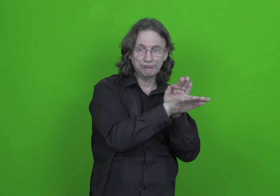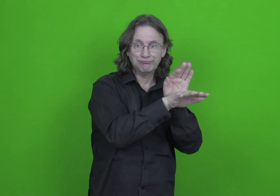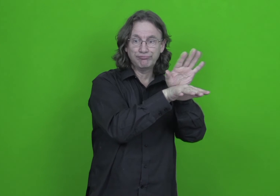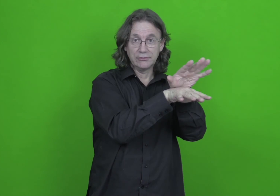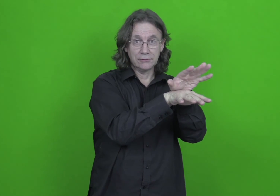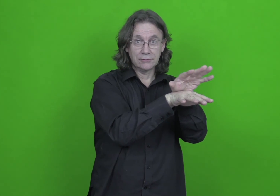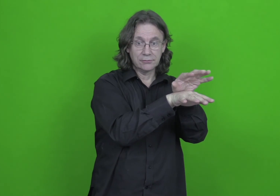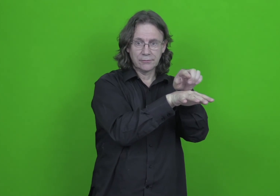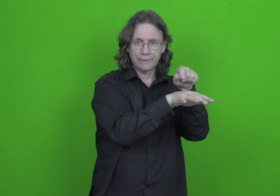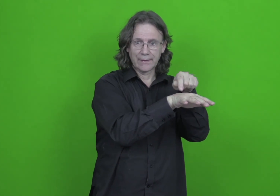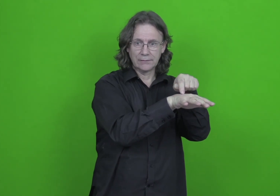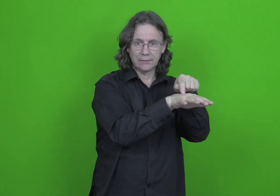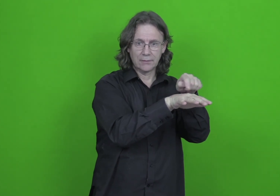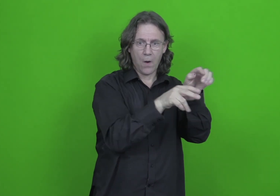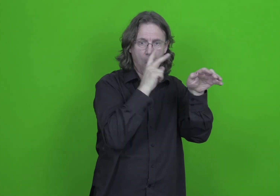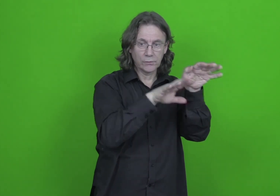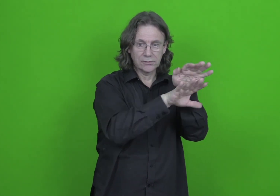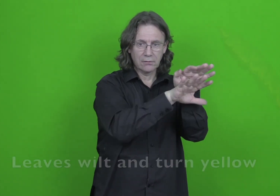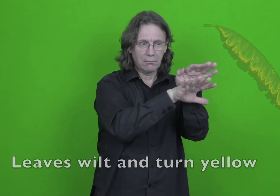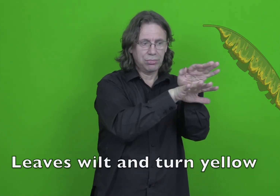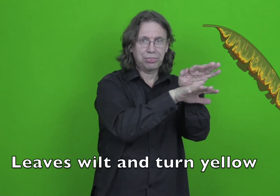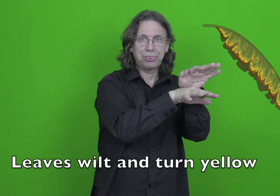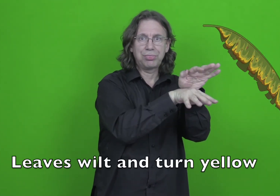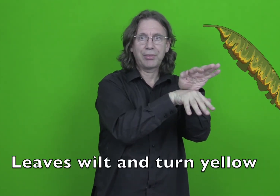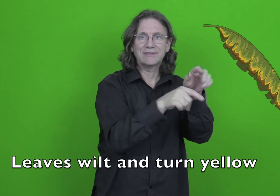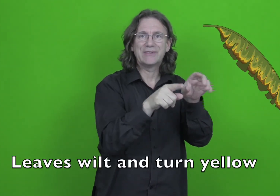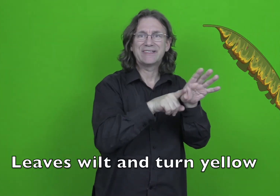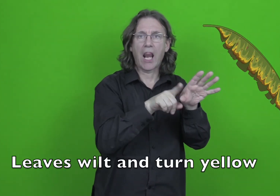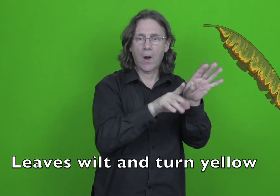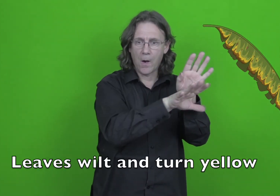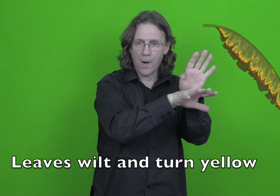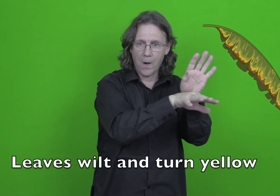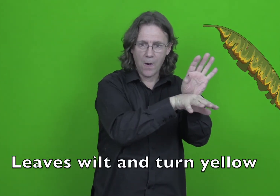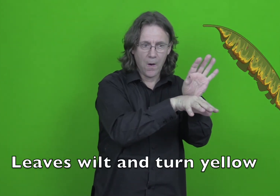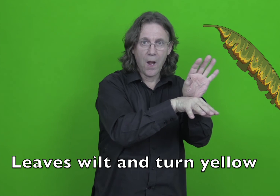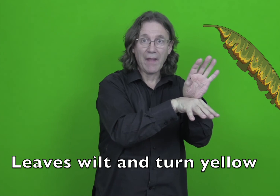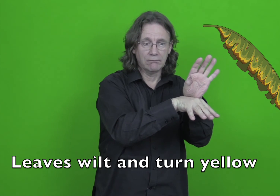older leaves that are affected first. They turn yellow and wilt and fall to the ground.